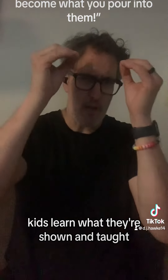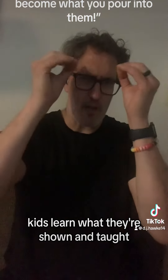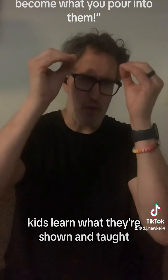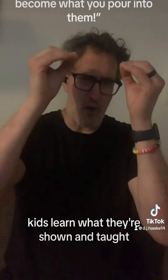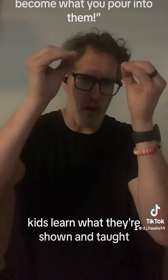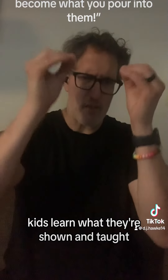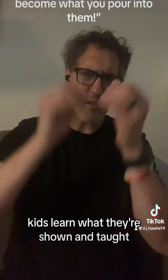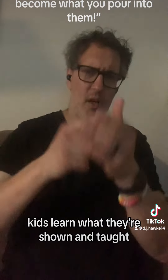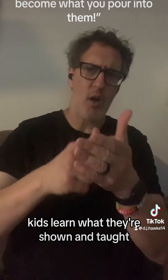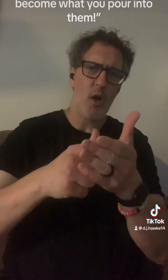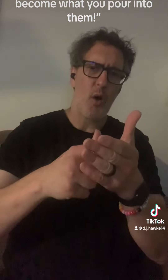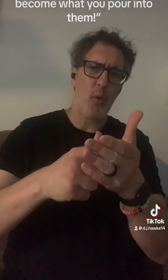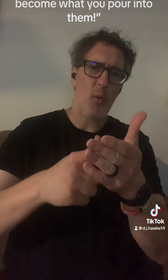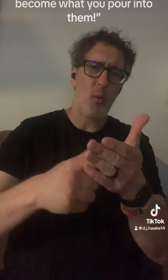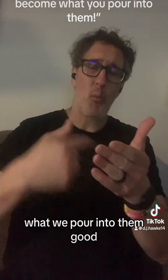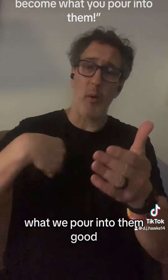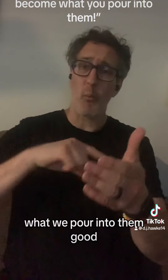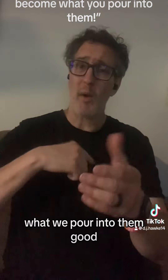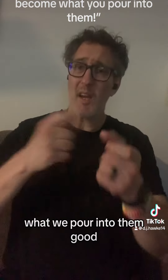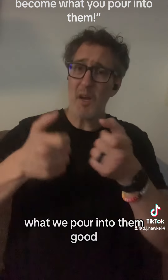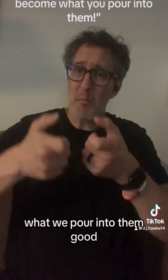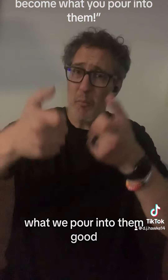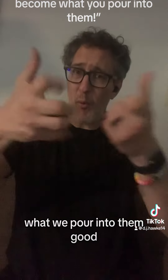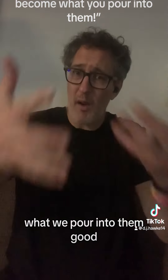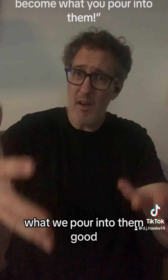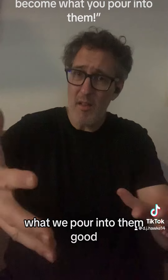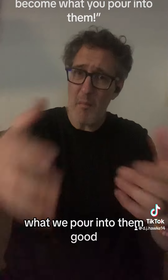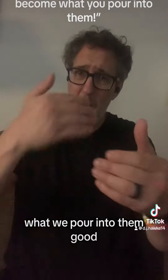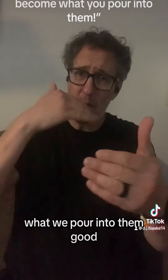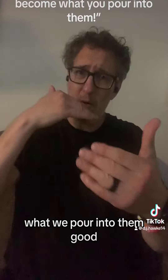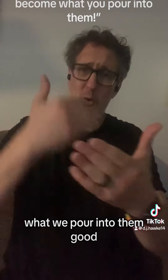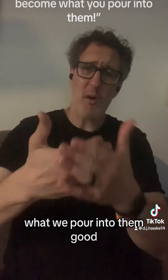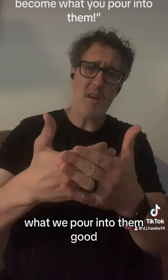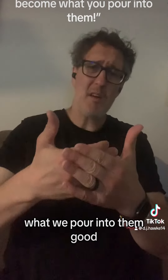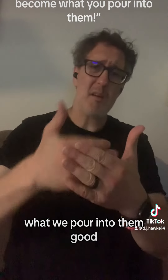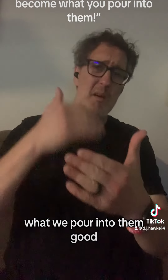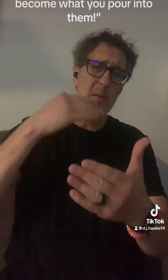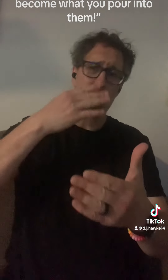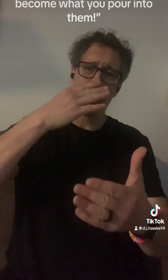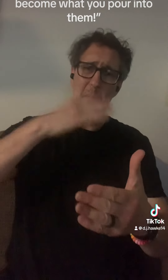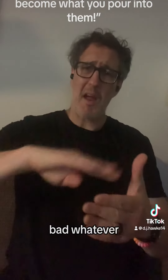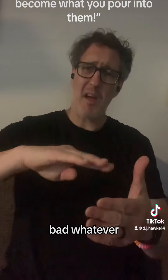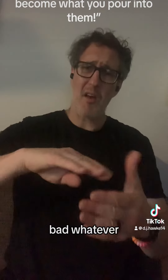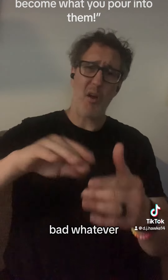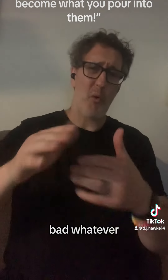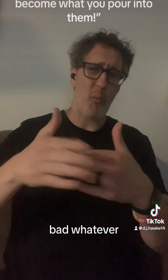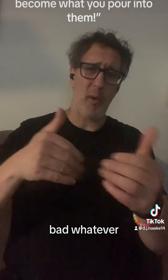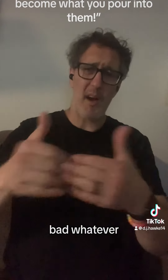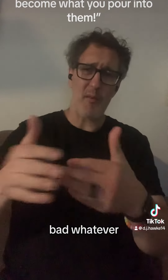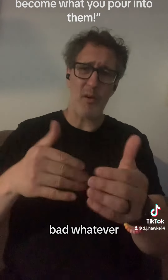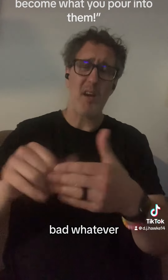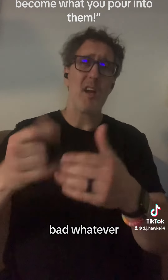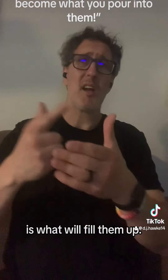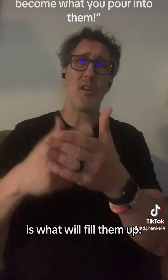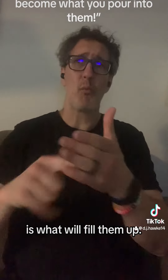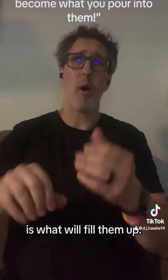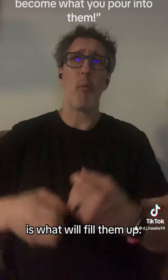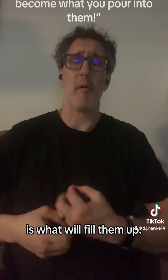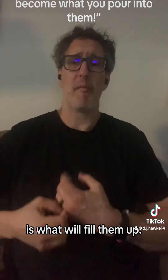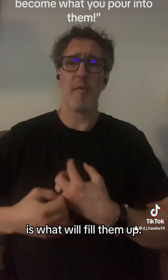and taught. What we pour into them, good, bad, whatever, is what will fill